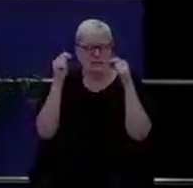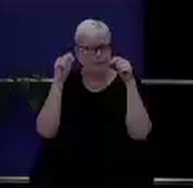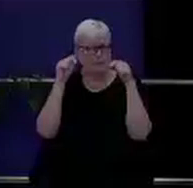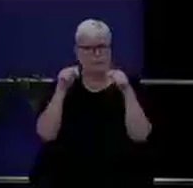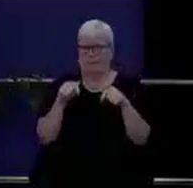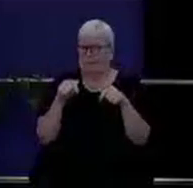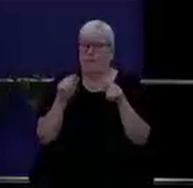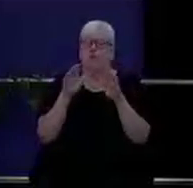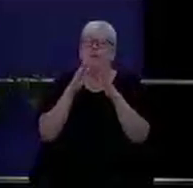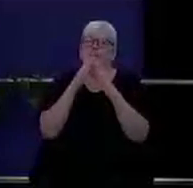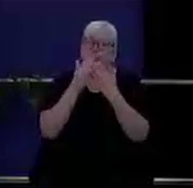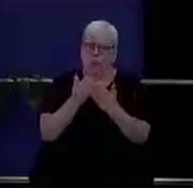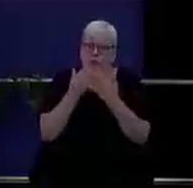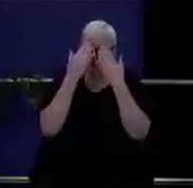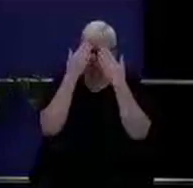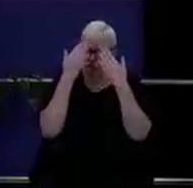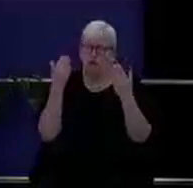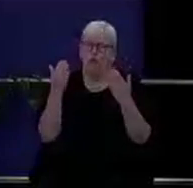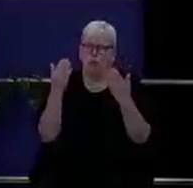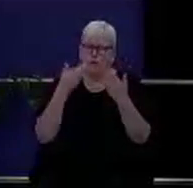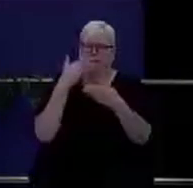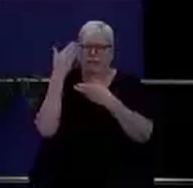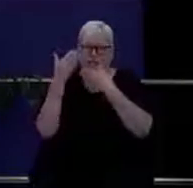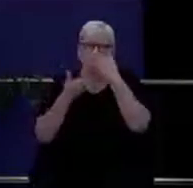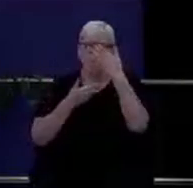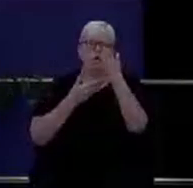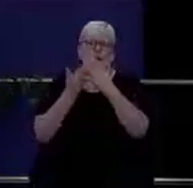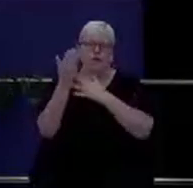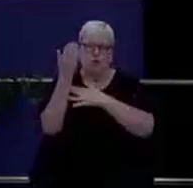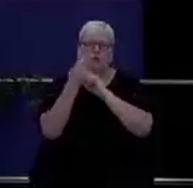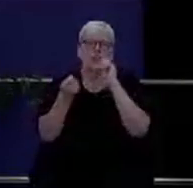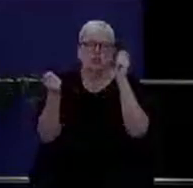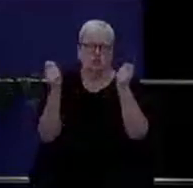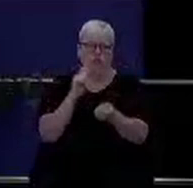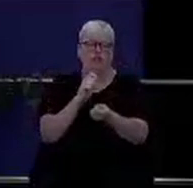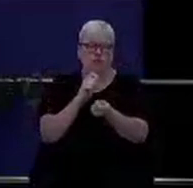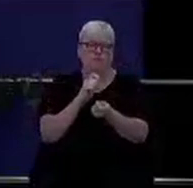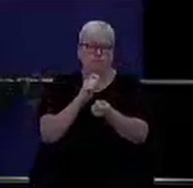the book sort of shows the narrator going through that change. That's how I dealt with it.